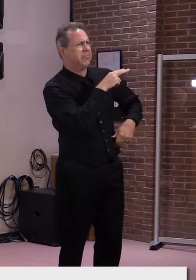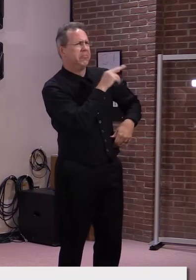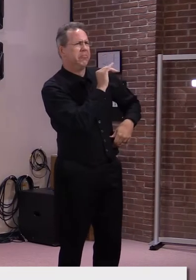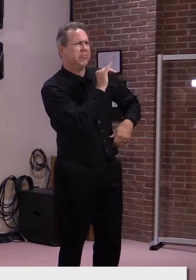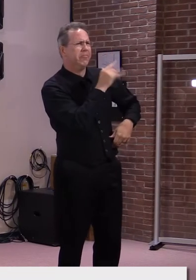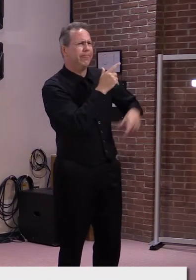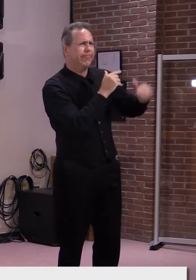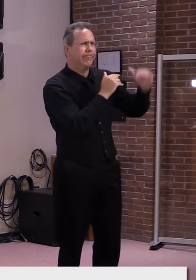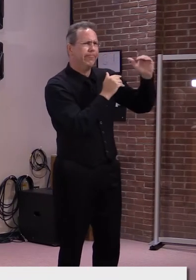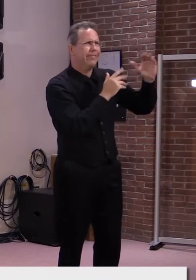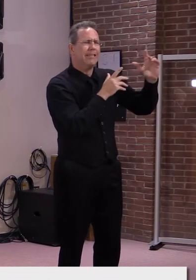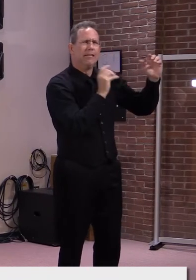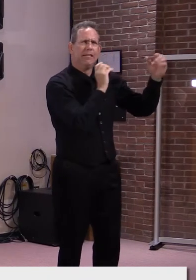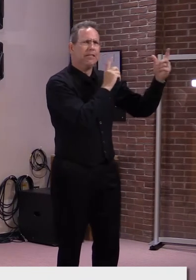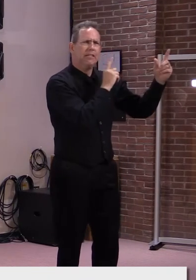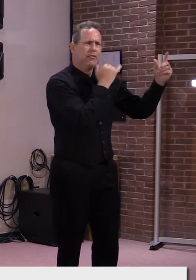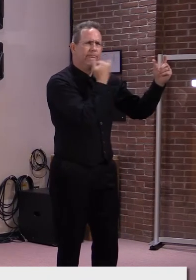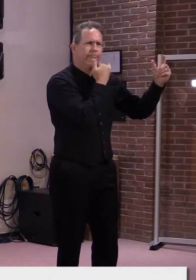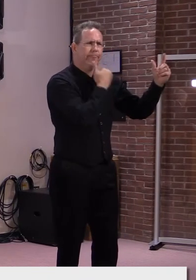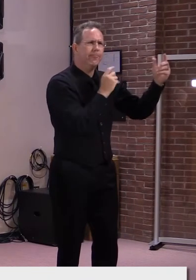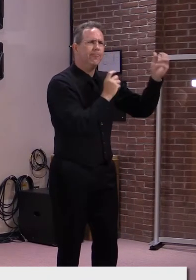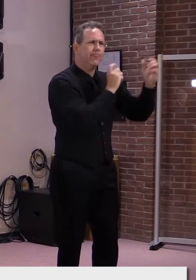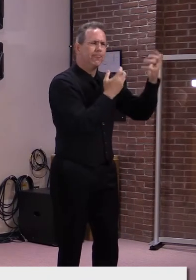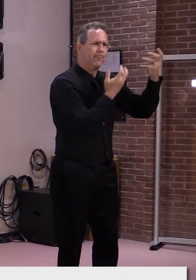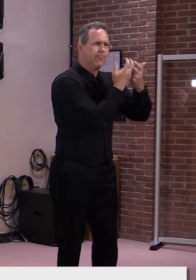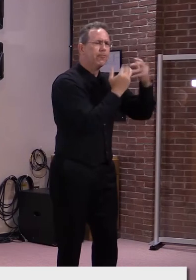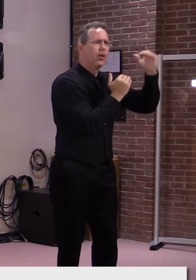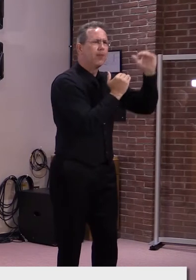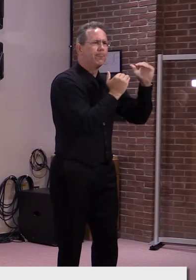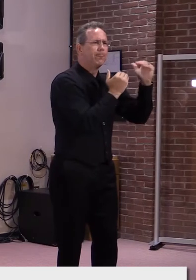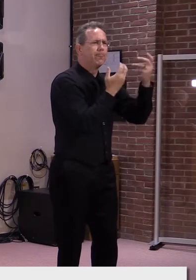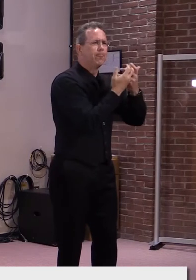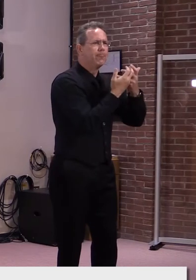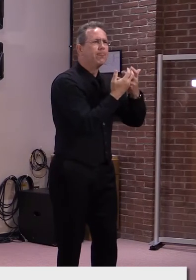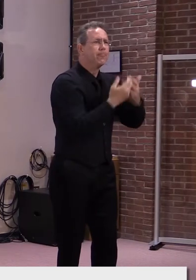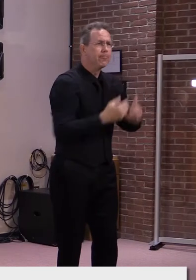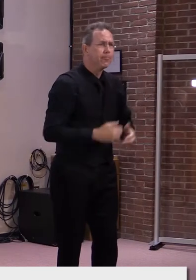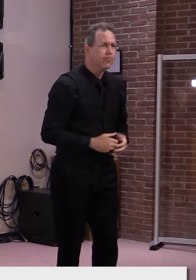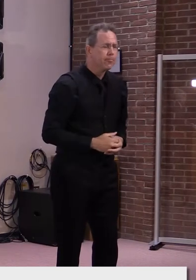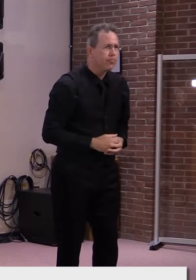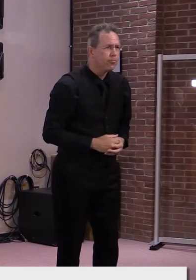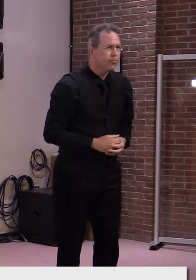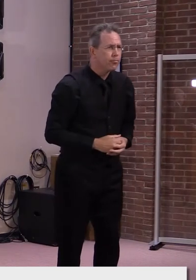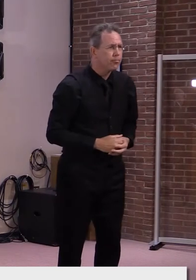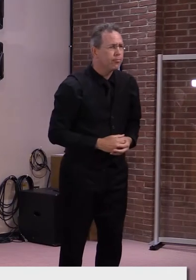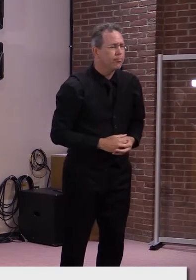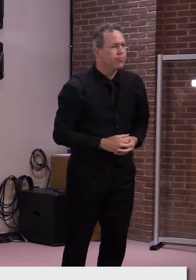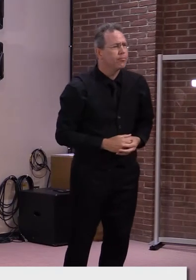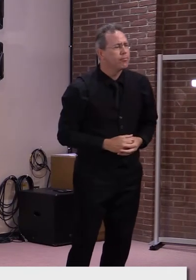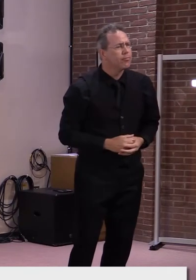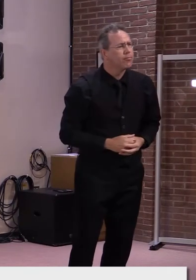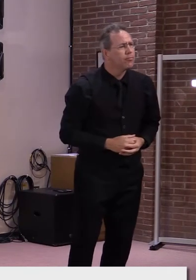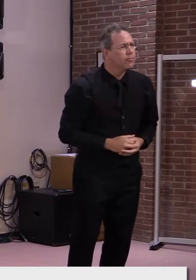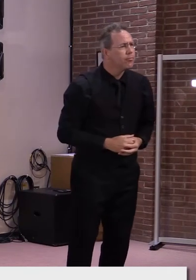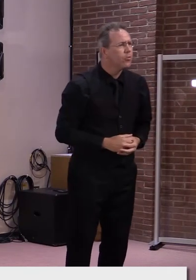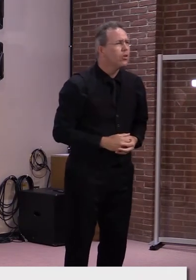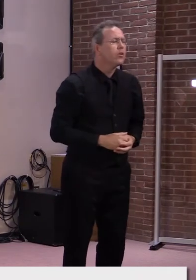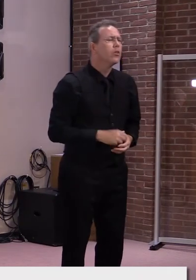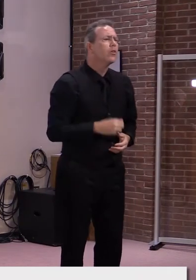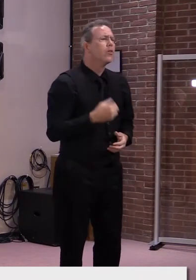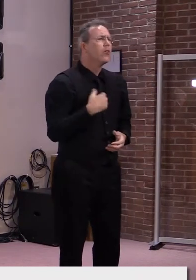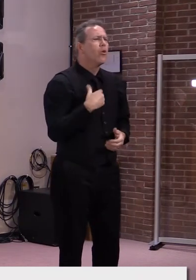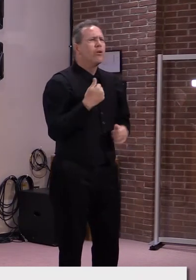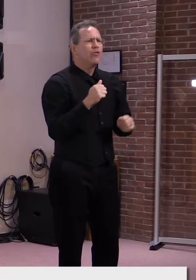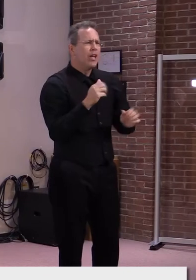our numbers, as Commissioner Pichek pointed out. We will make every effort to bring the vaccine